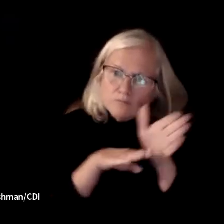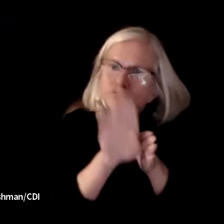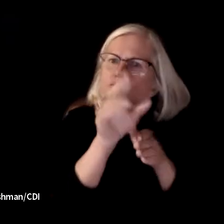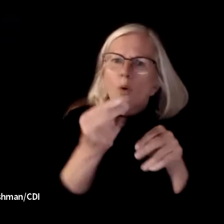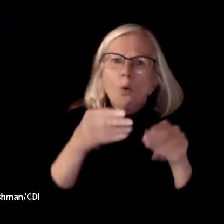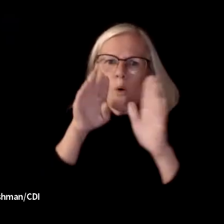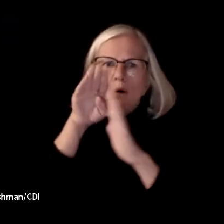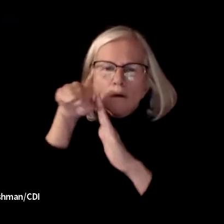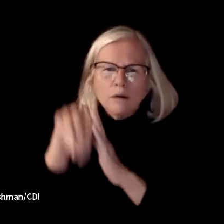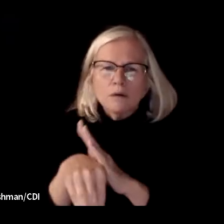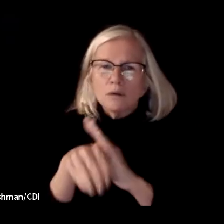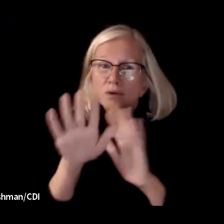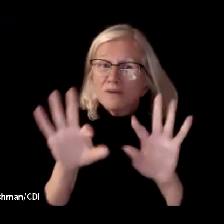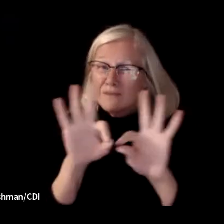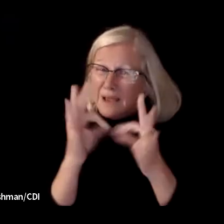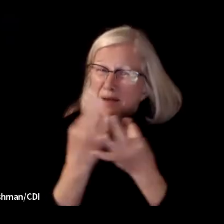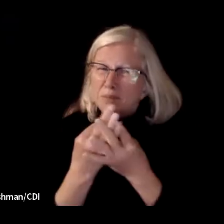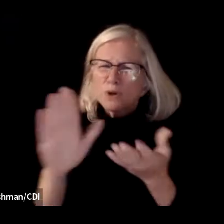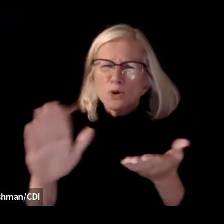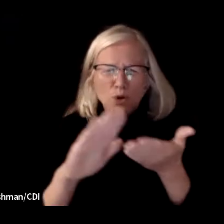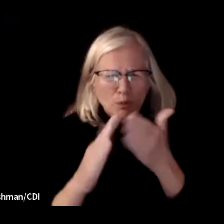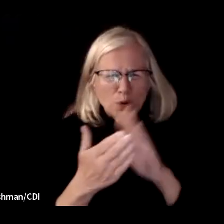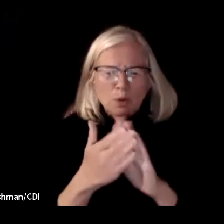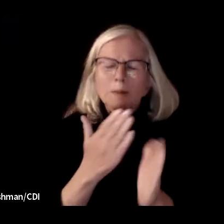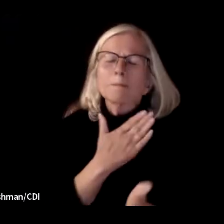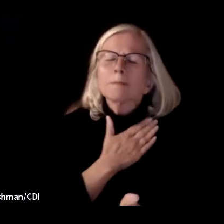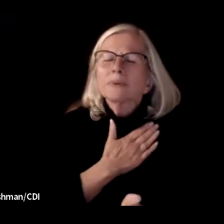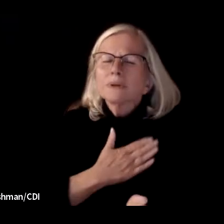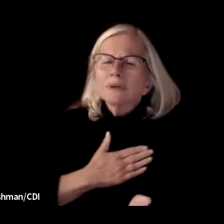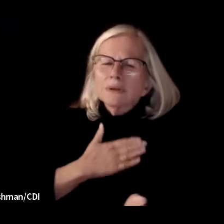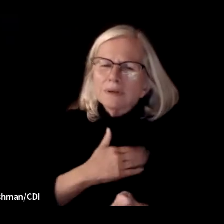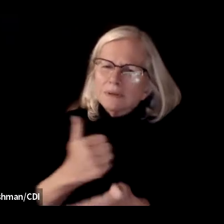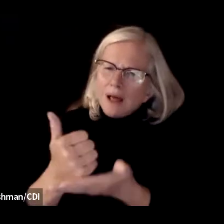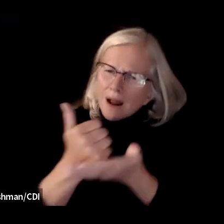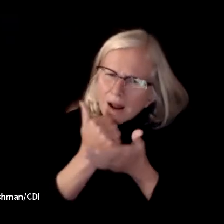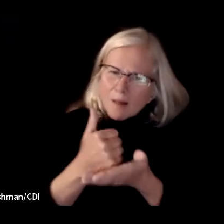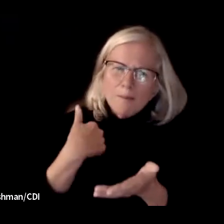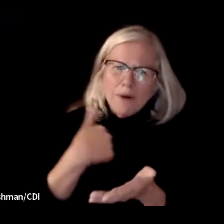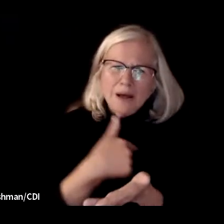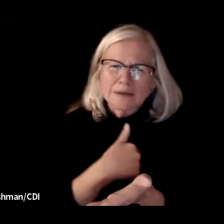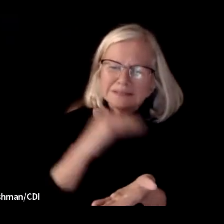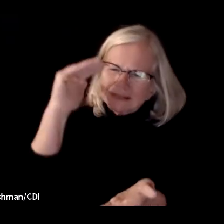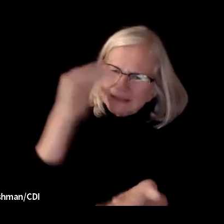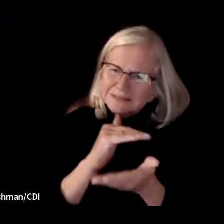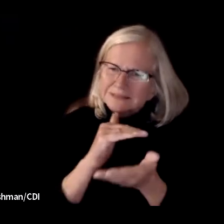and please help our hardworking healthcare workers to reduce the pressure on them in any way we